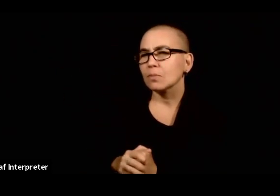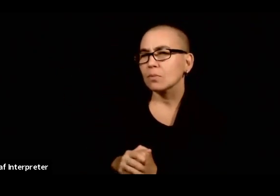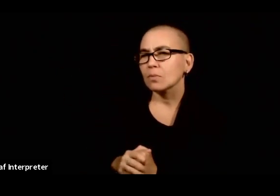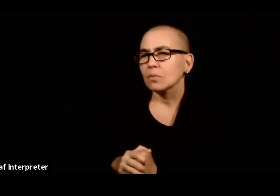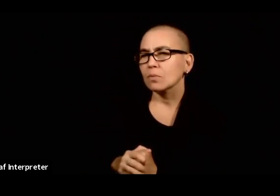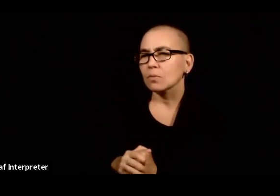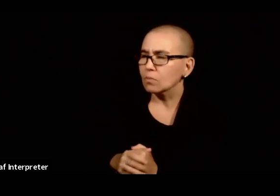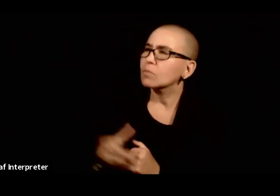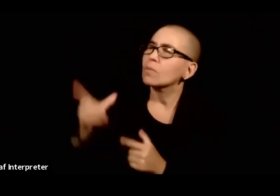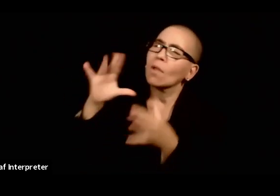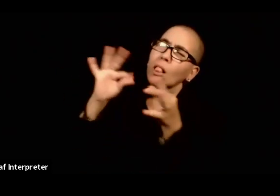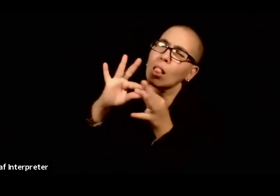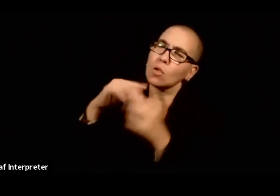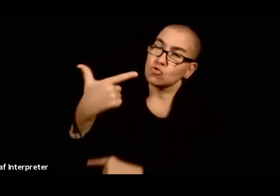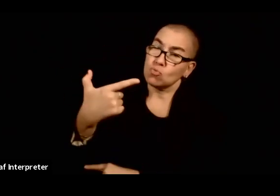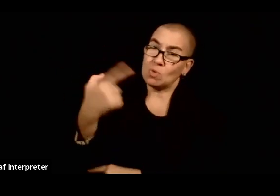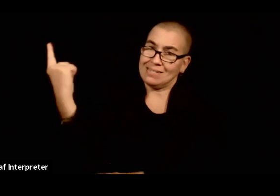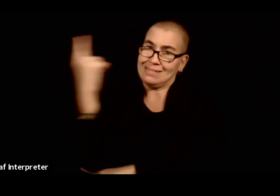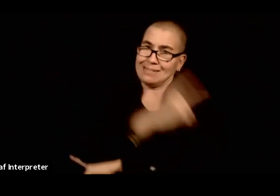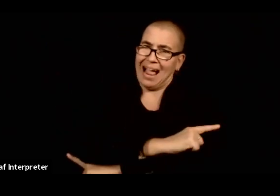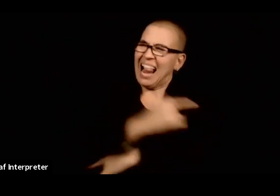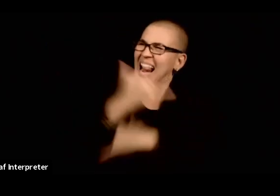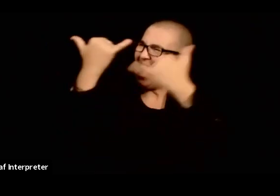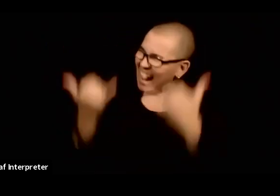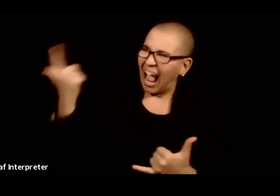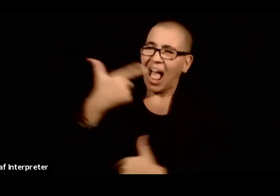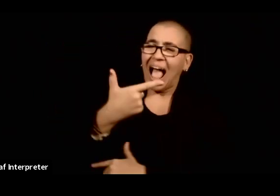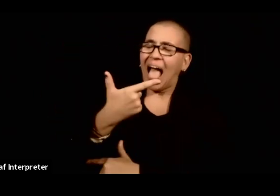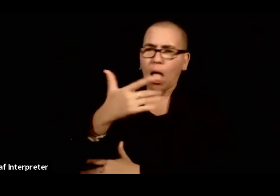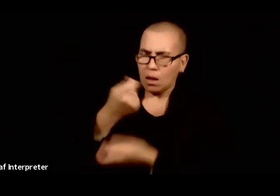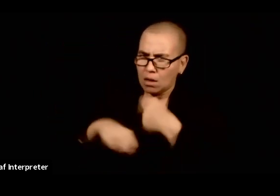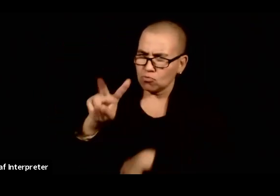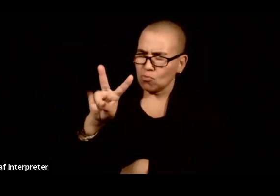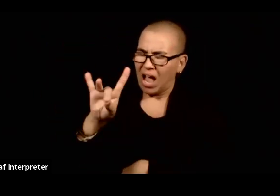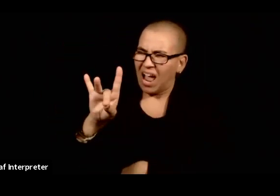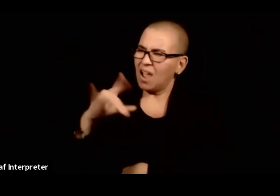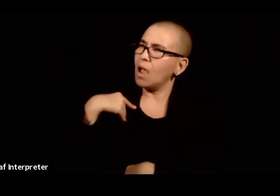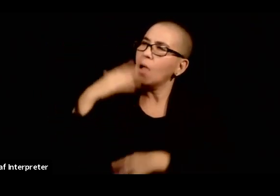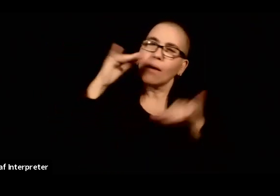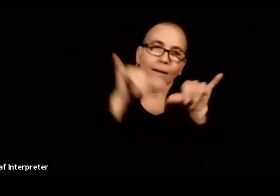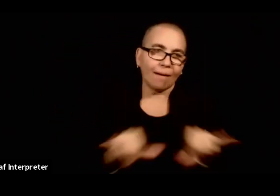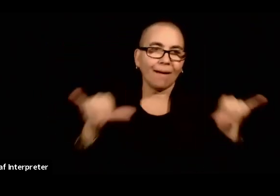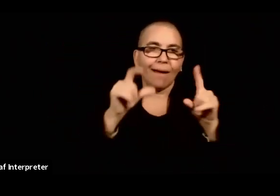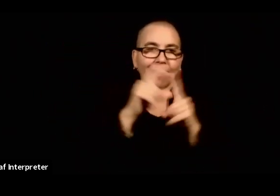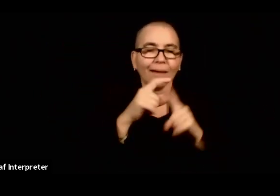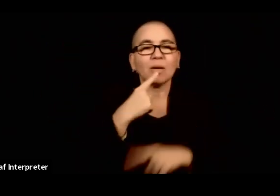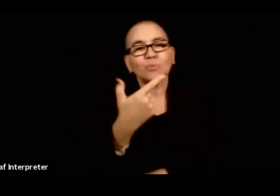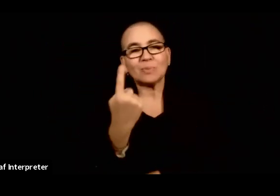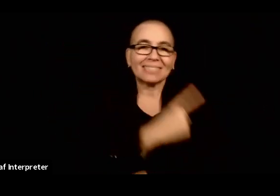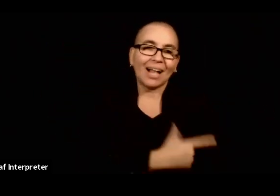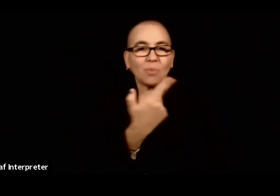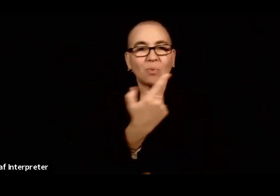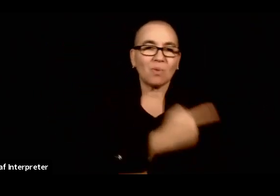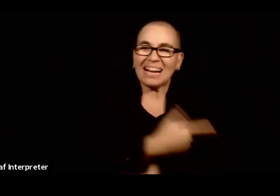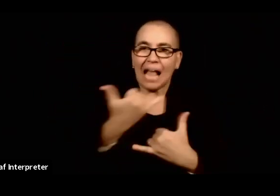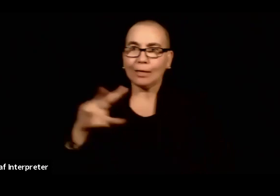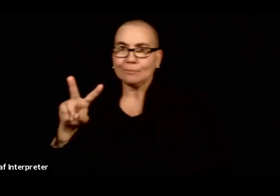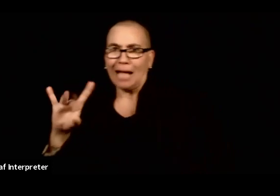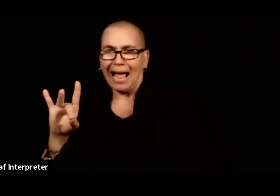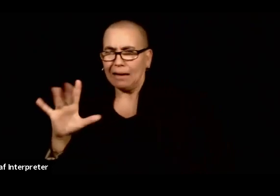comes from, that is 2 incubation cycles. So that's increasingly, we look at